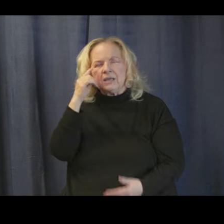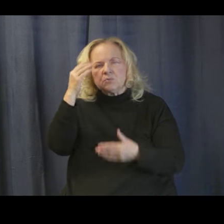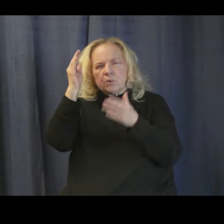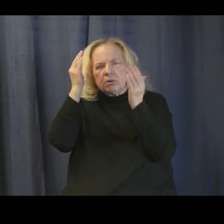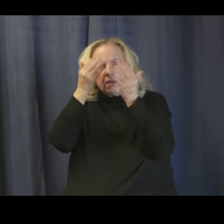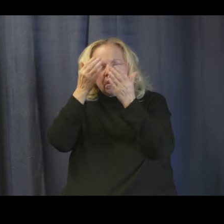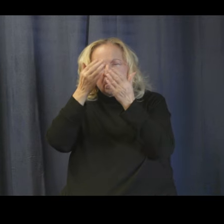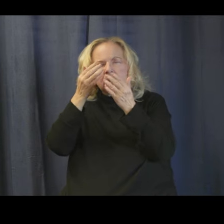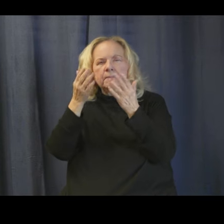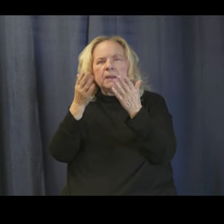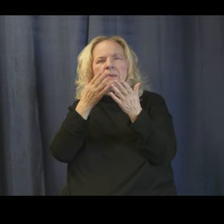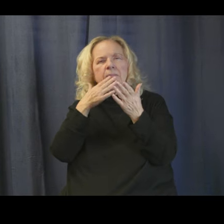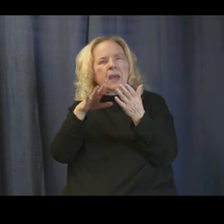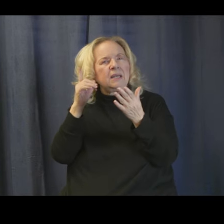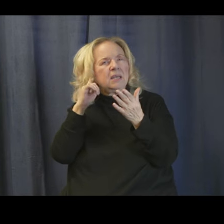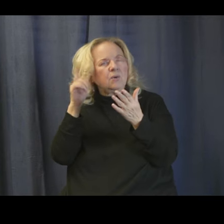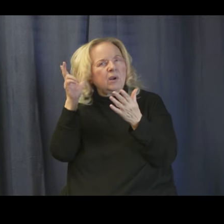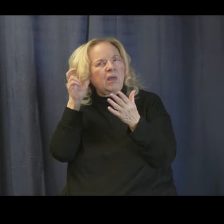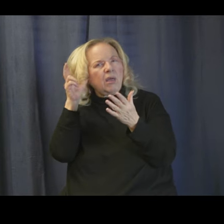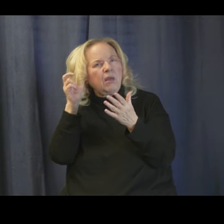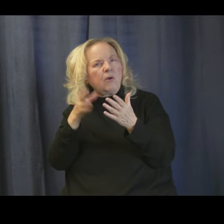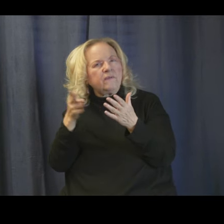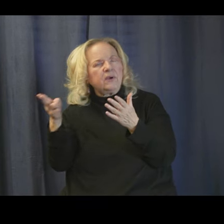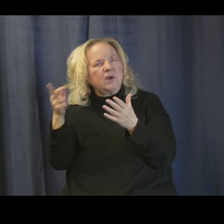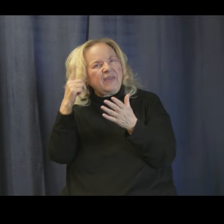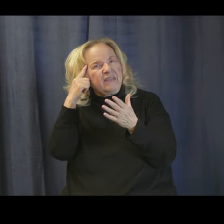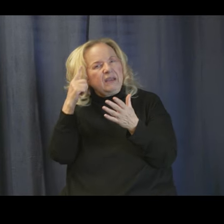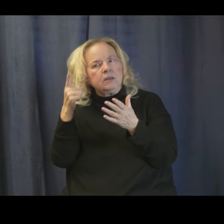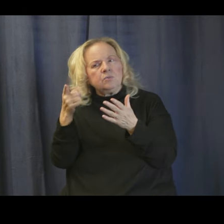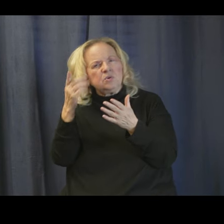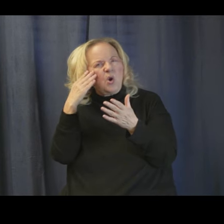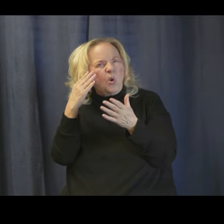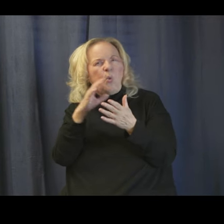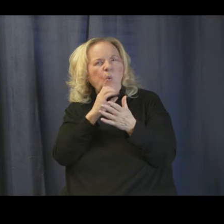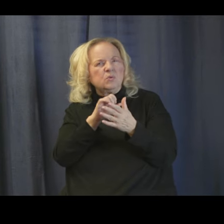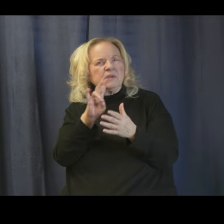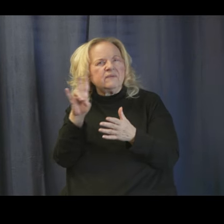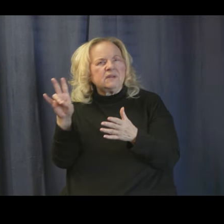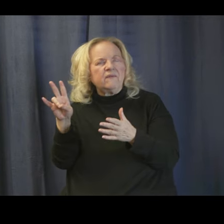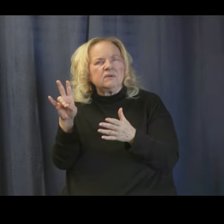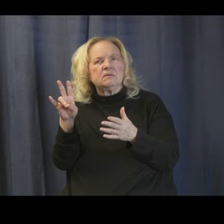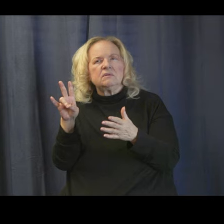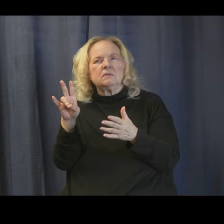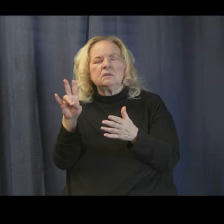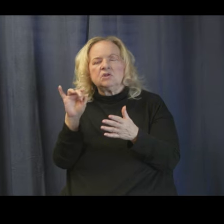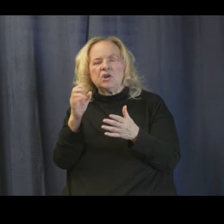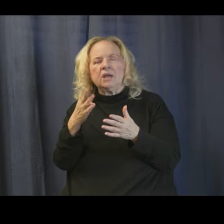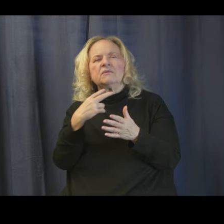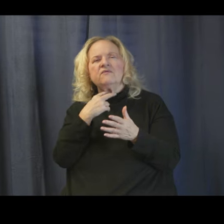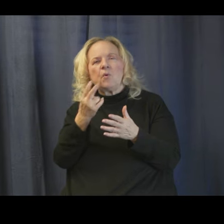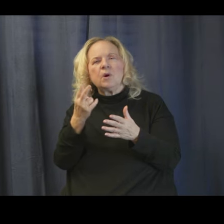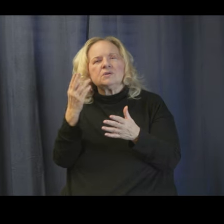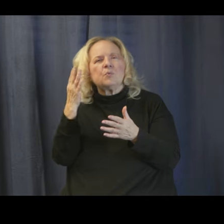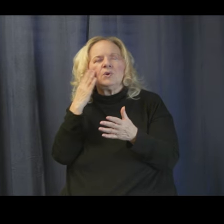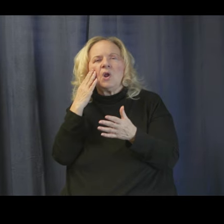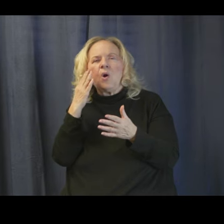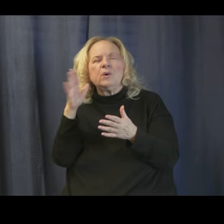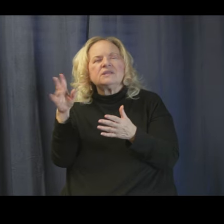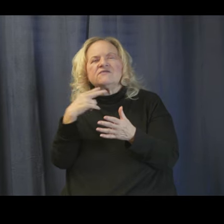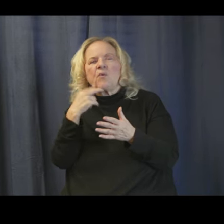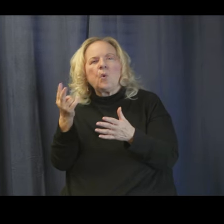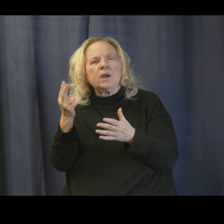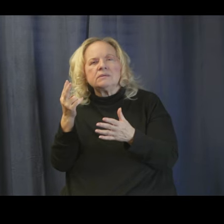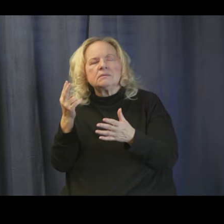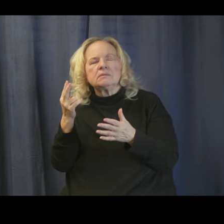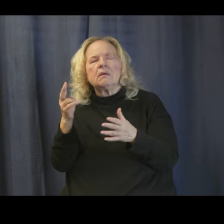dim, but I almost wonder if he had bad hearing, because you would think he could tell after 77 years, Jacob's voice from Esau's